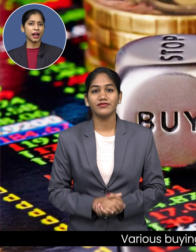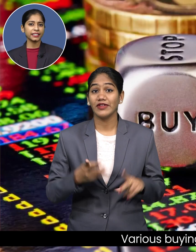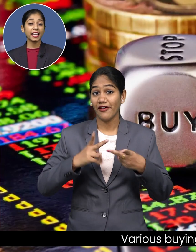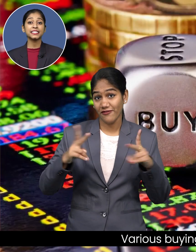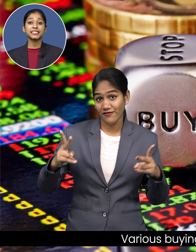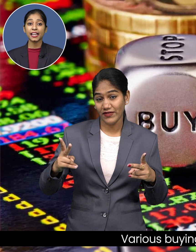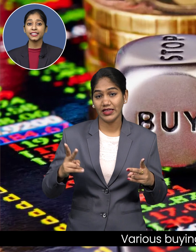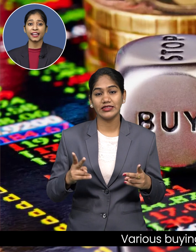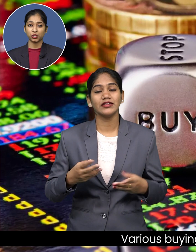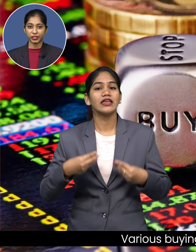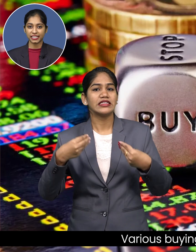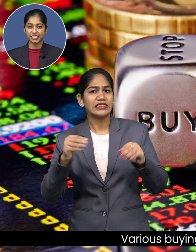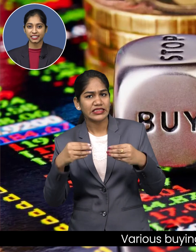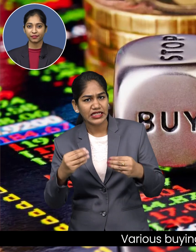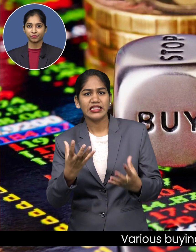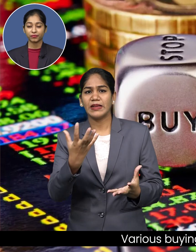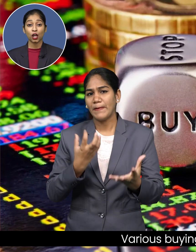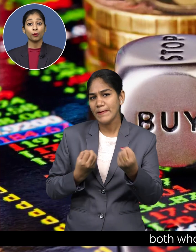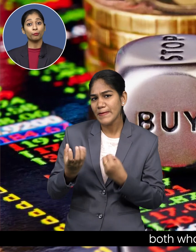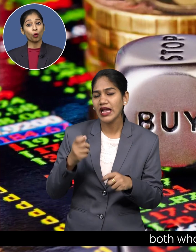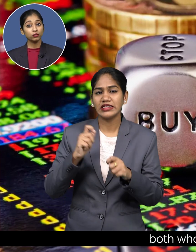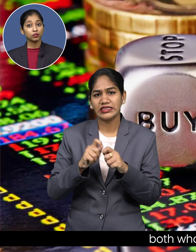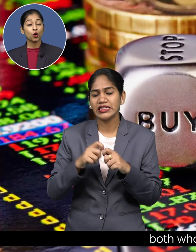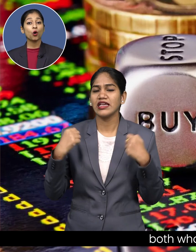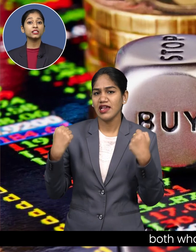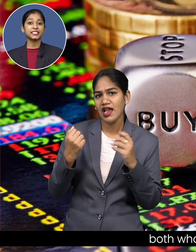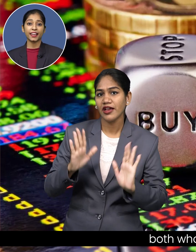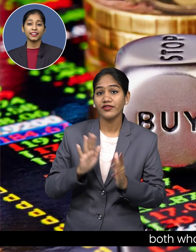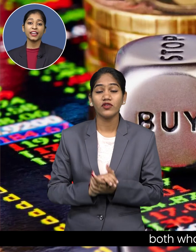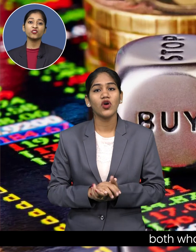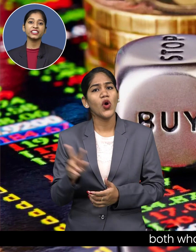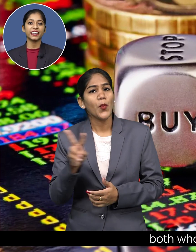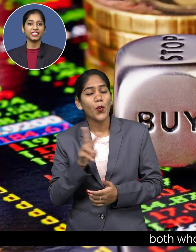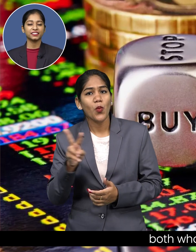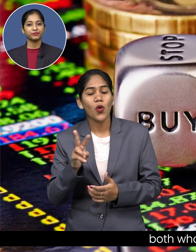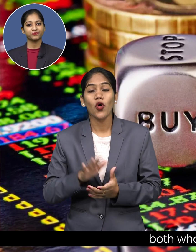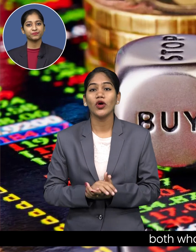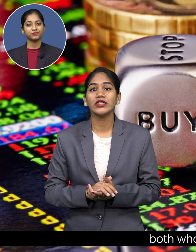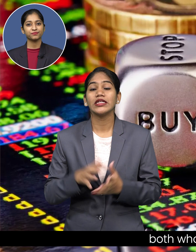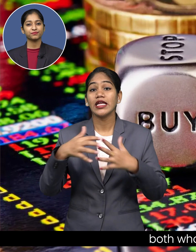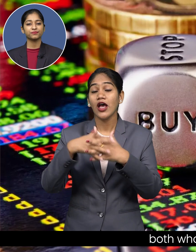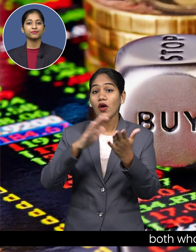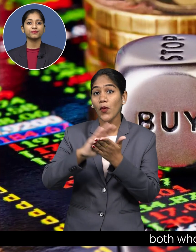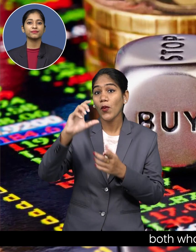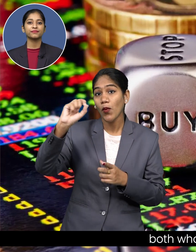Various buying and selling activities, both wholesale and retail.